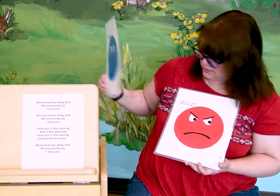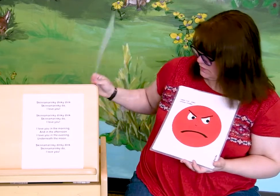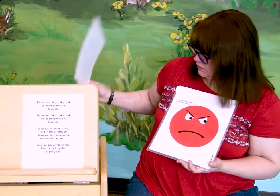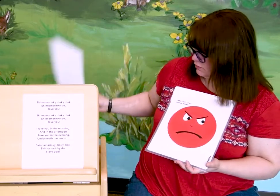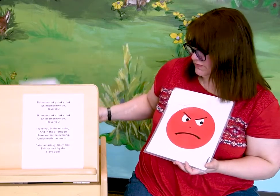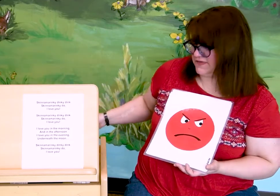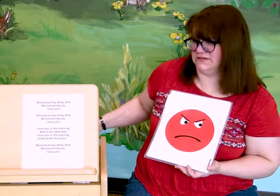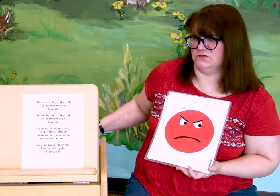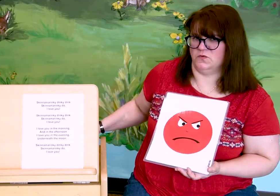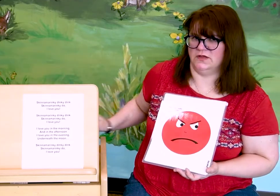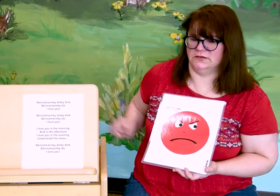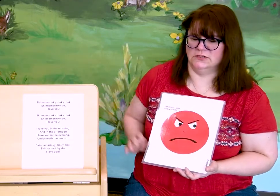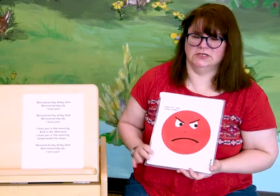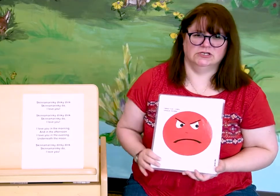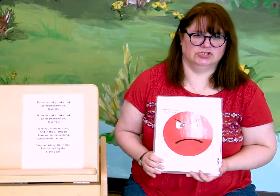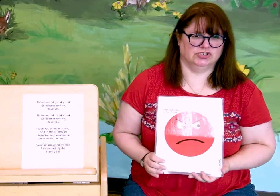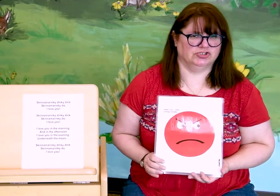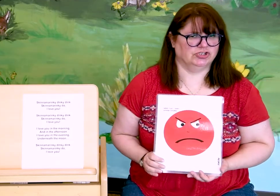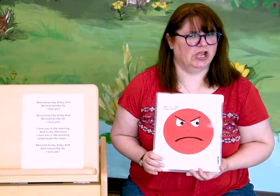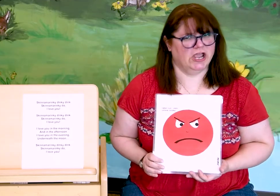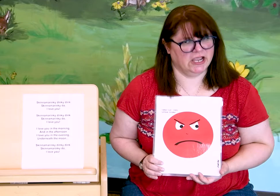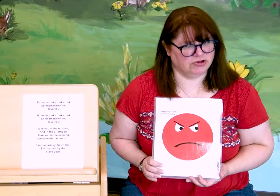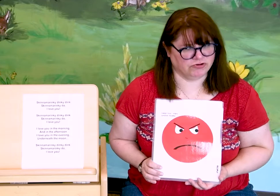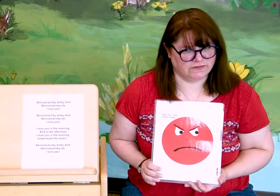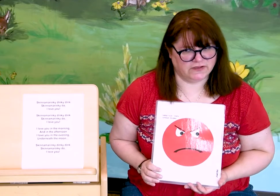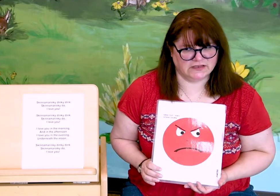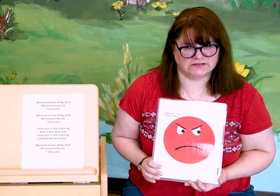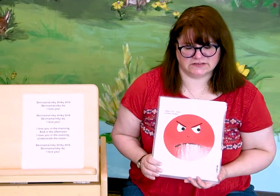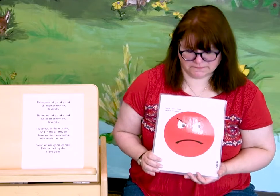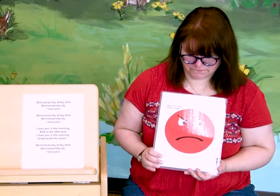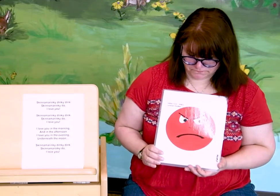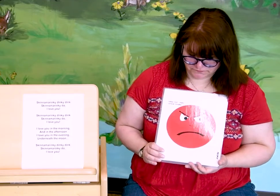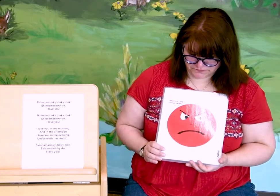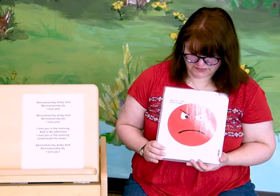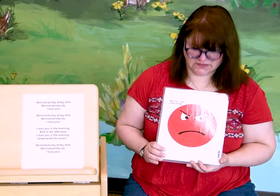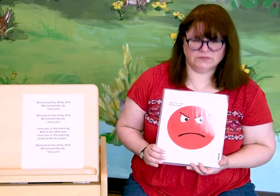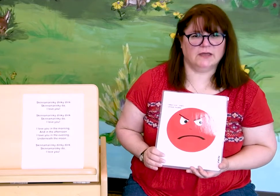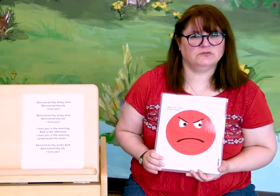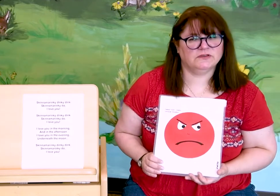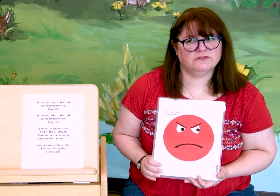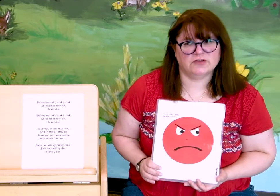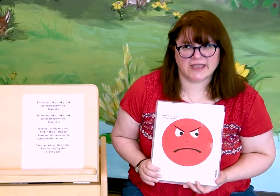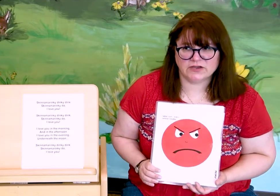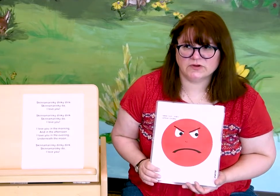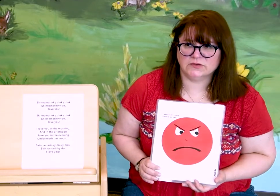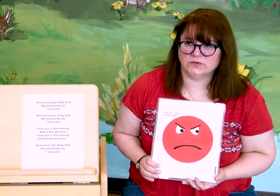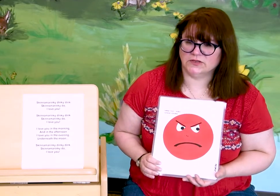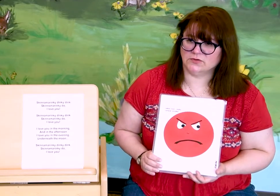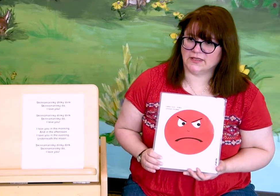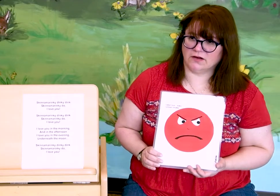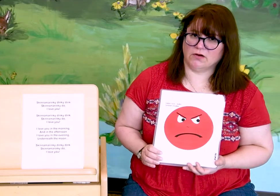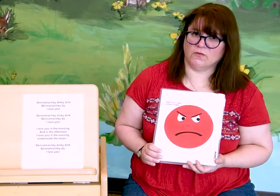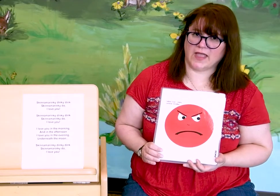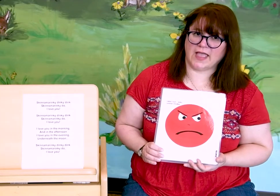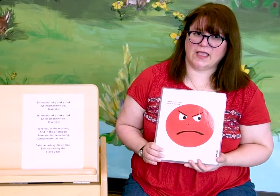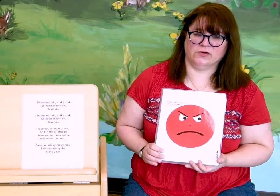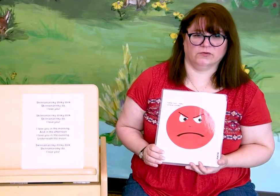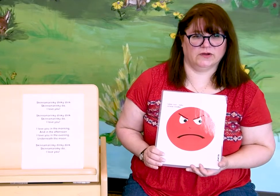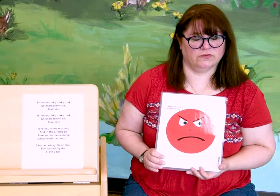Or this one. This is an angry face. Sometimes we feel angry when we don't get our way or when we're